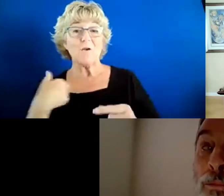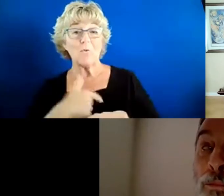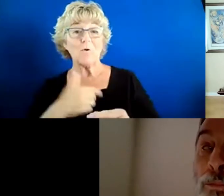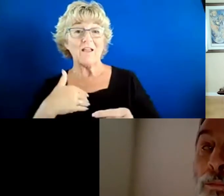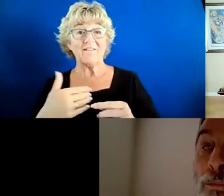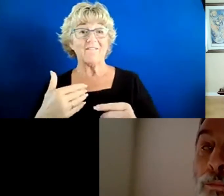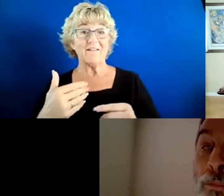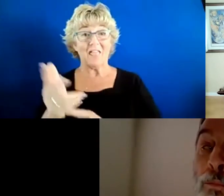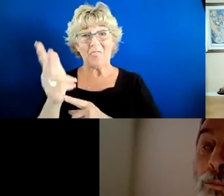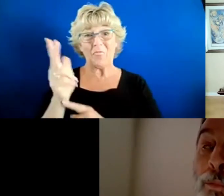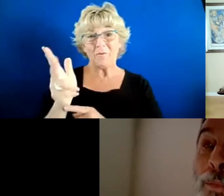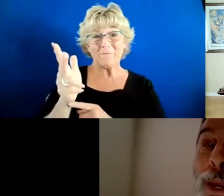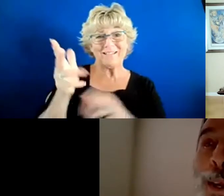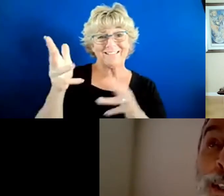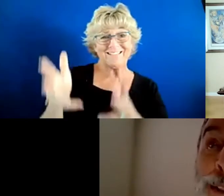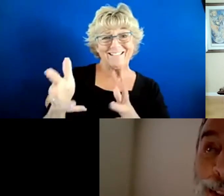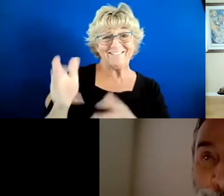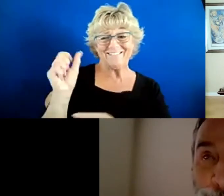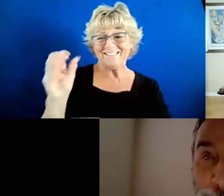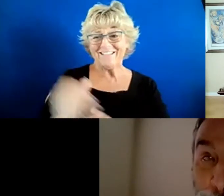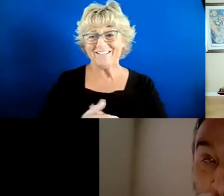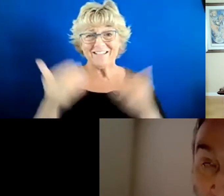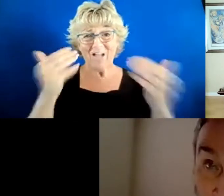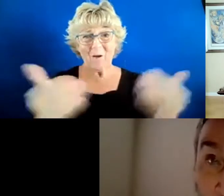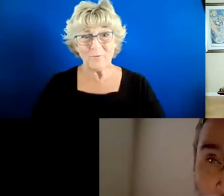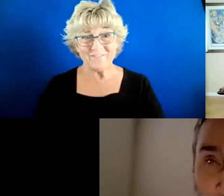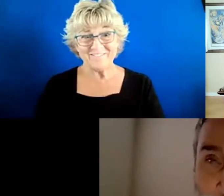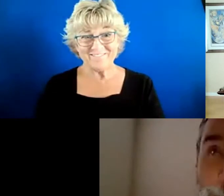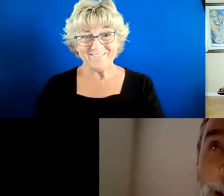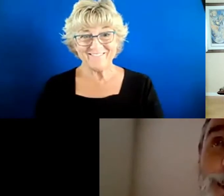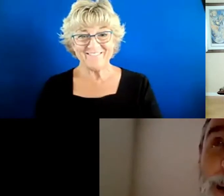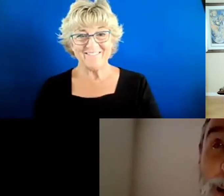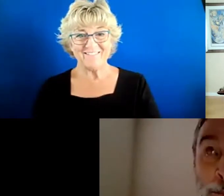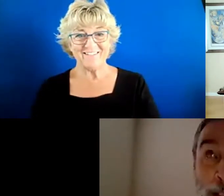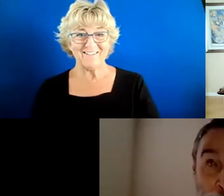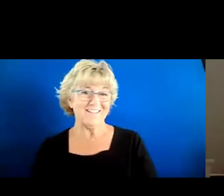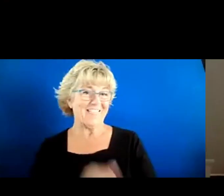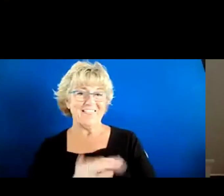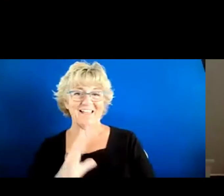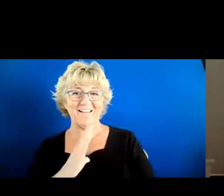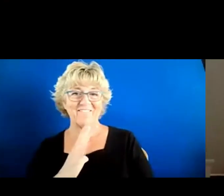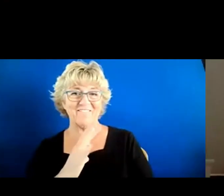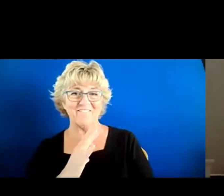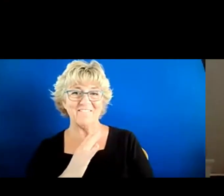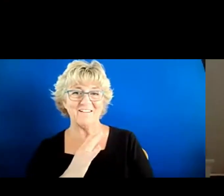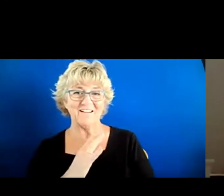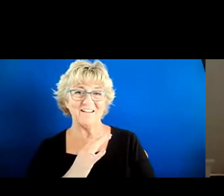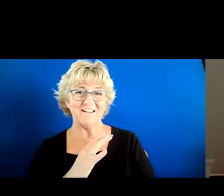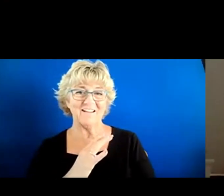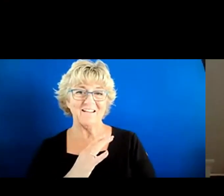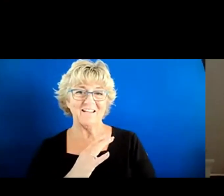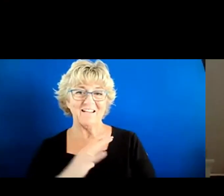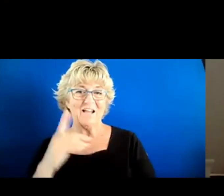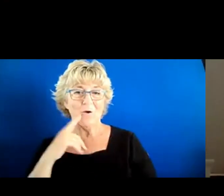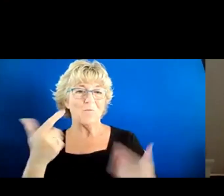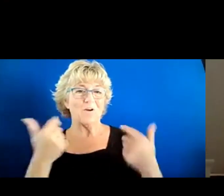literally 3 minutes. So go. That's quite all right, Bobby. I'm going to try to